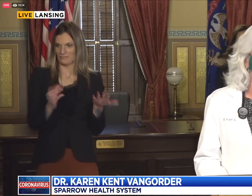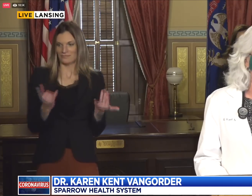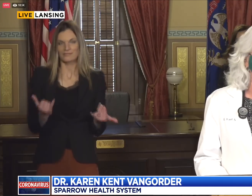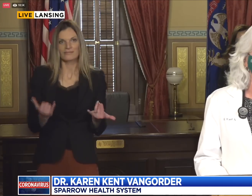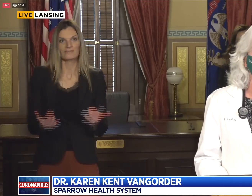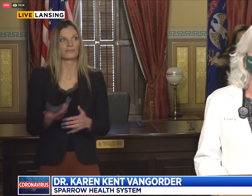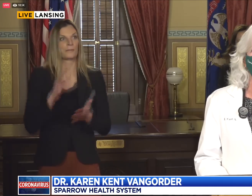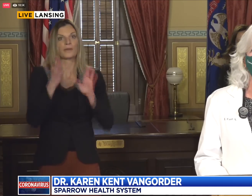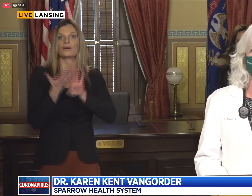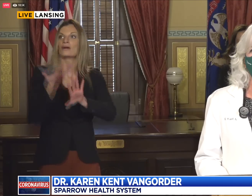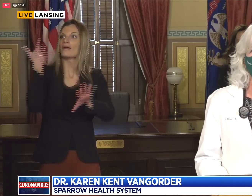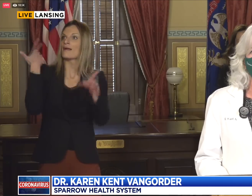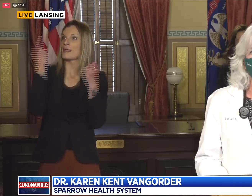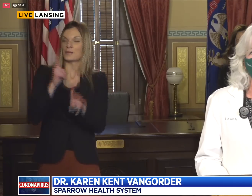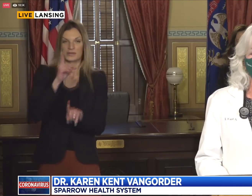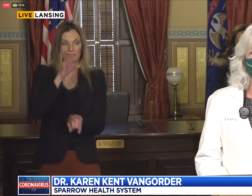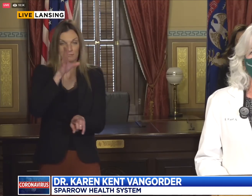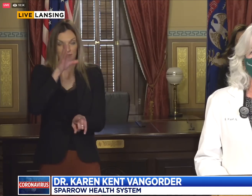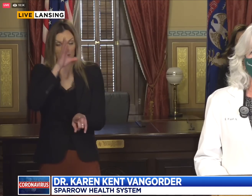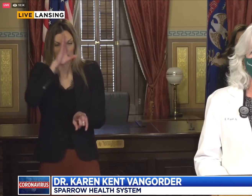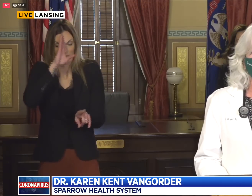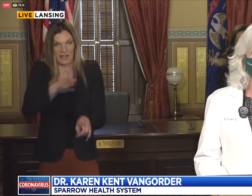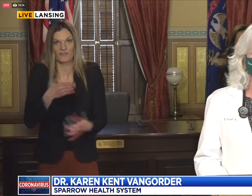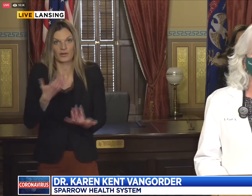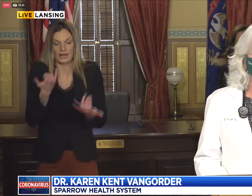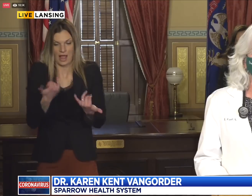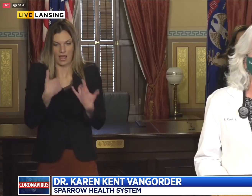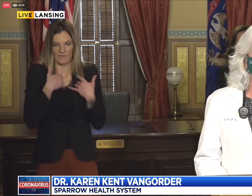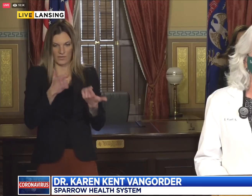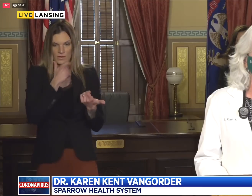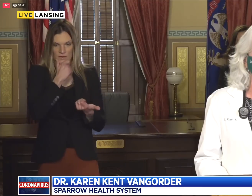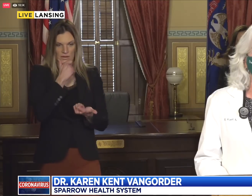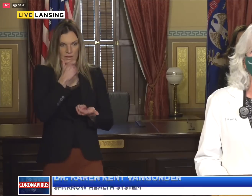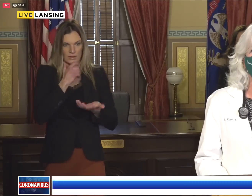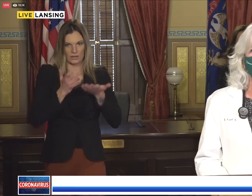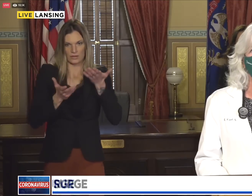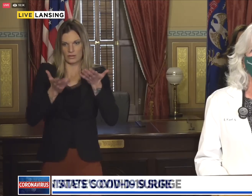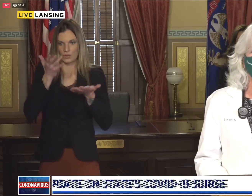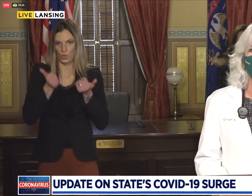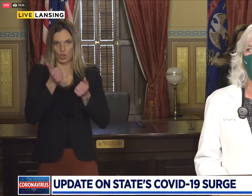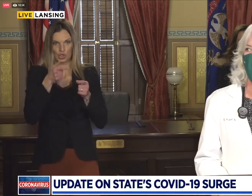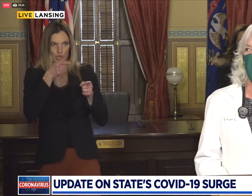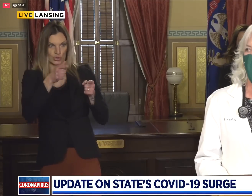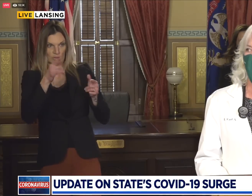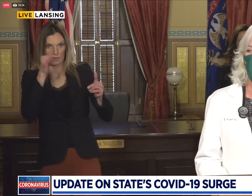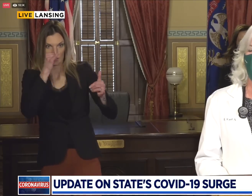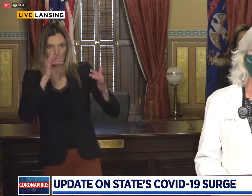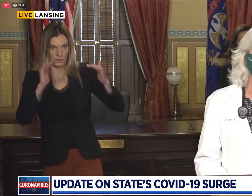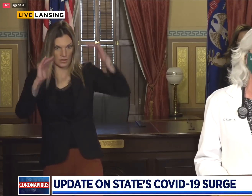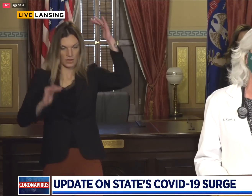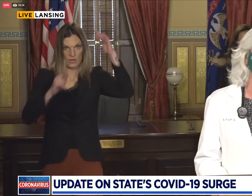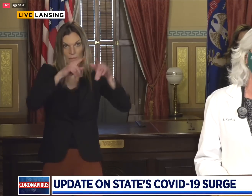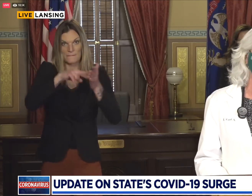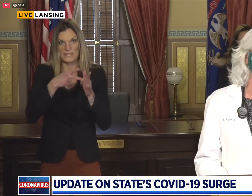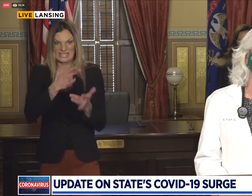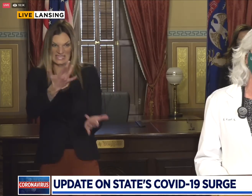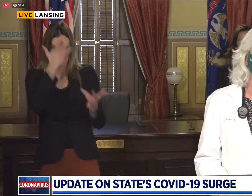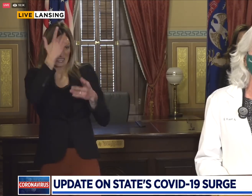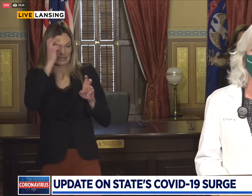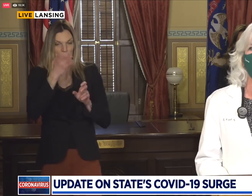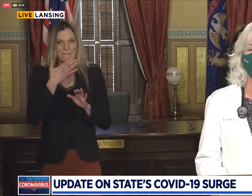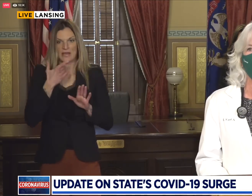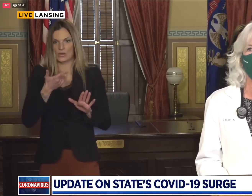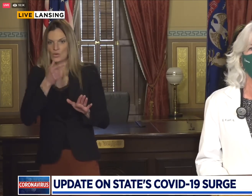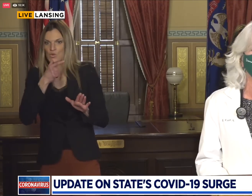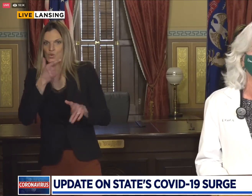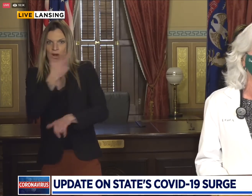in a situation where we have to look and say which patient's disease is more worthy than another when we're trying to pick out who